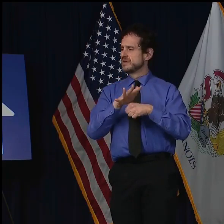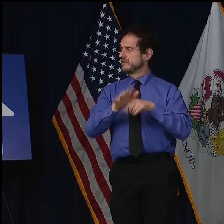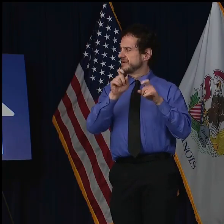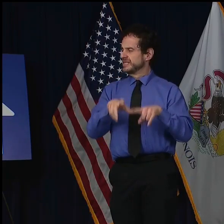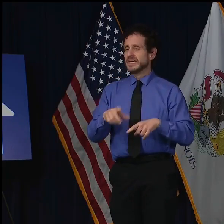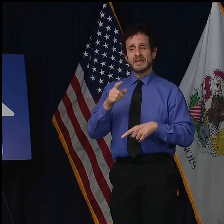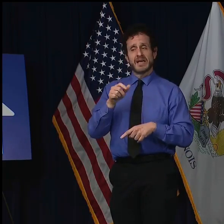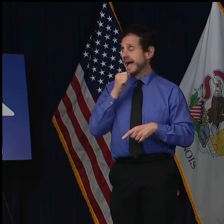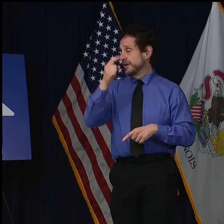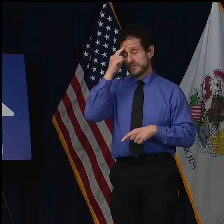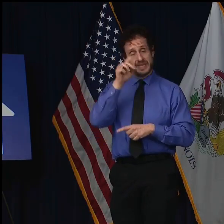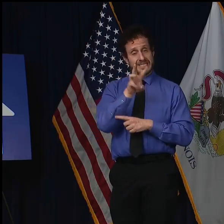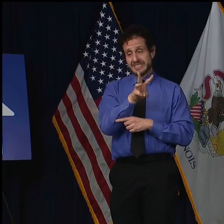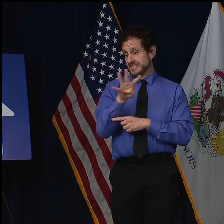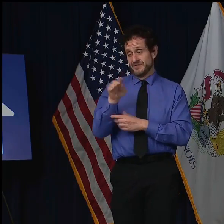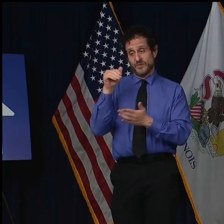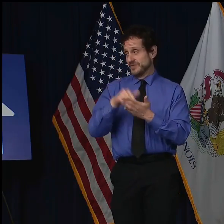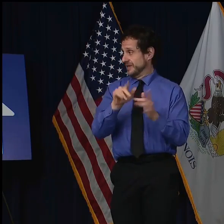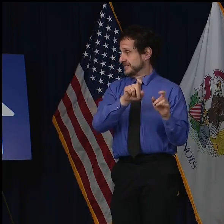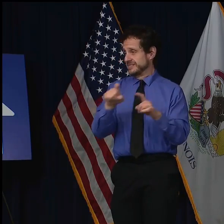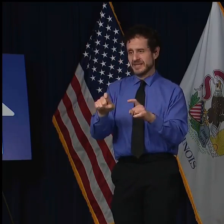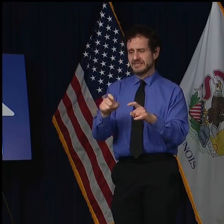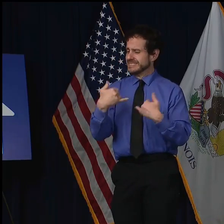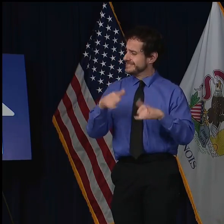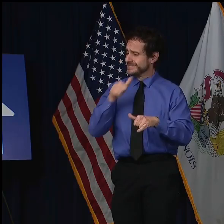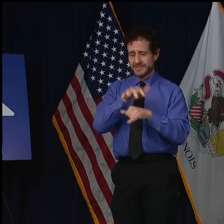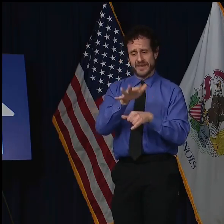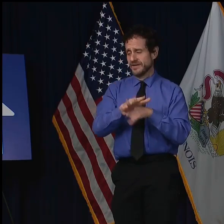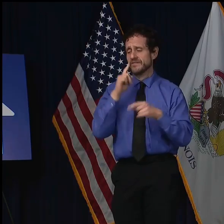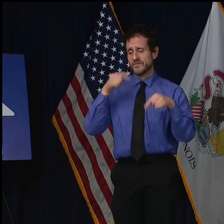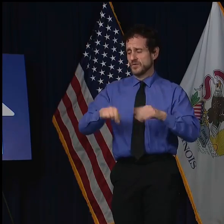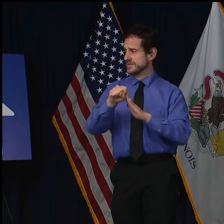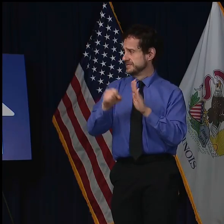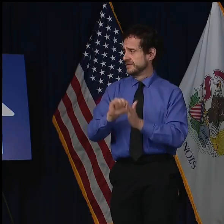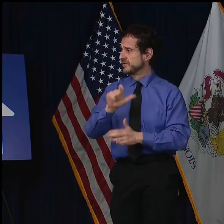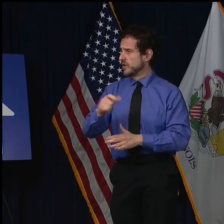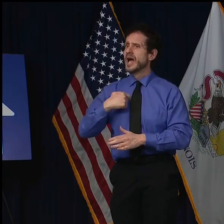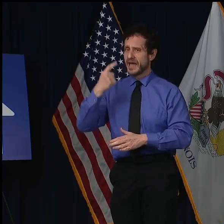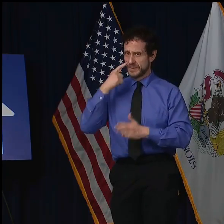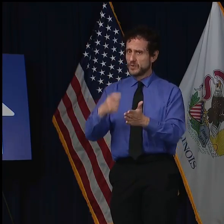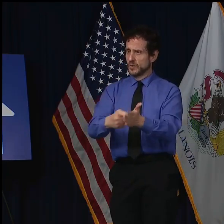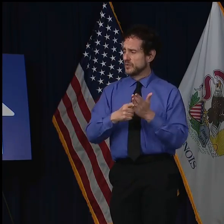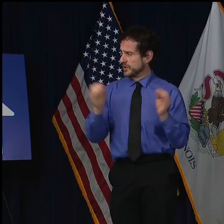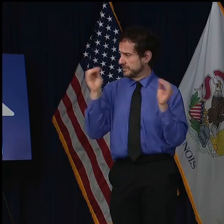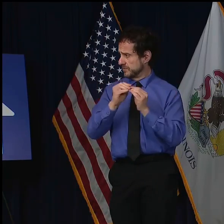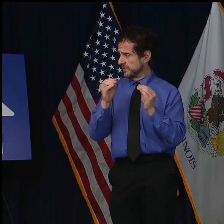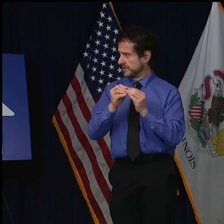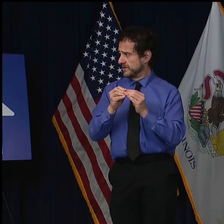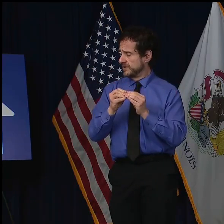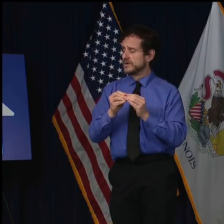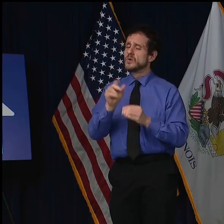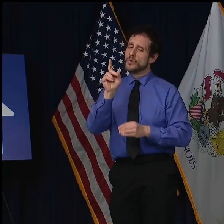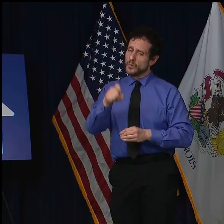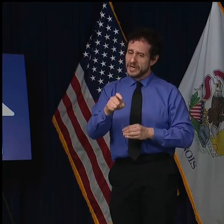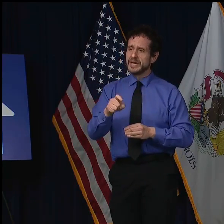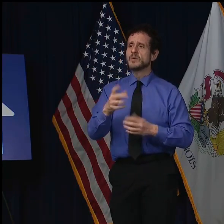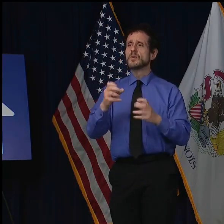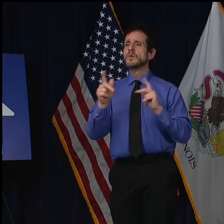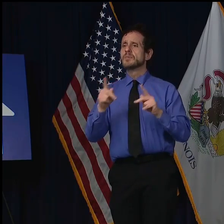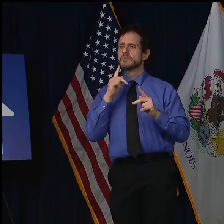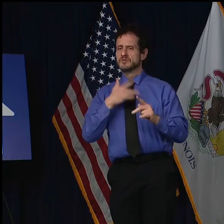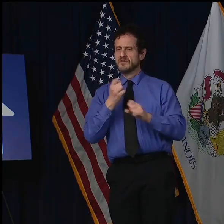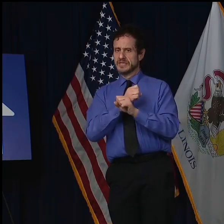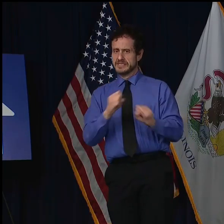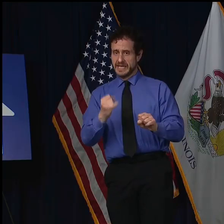think 64,000 is adequate for the state of Illinois. I think we're going to need many more tests than that. We want people to be safe when they